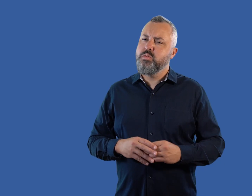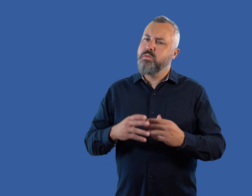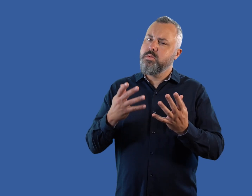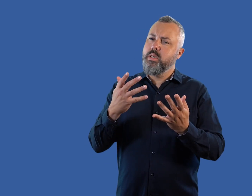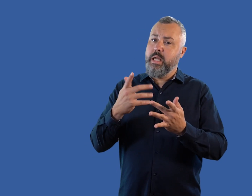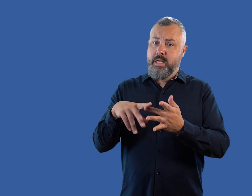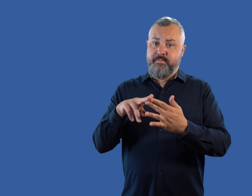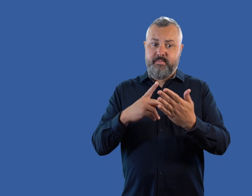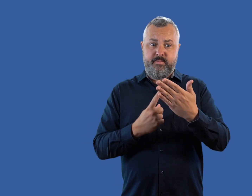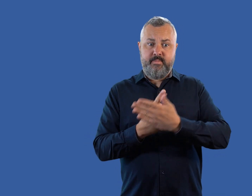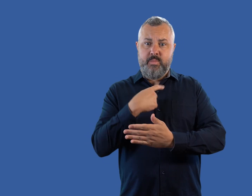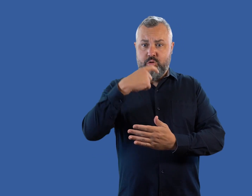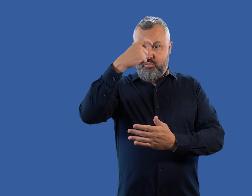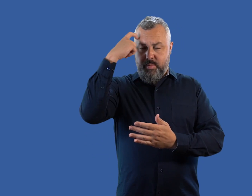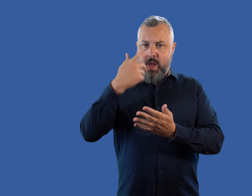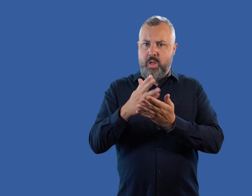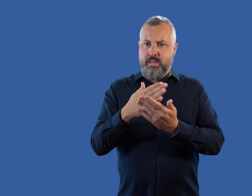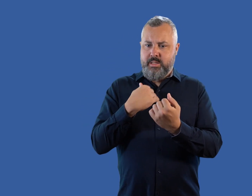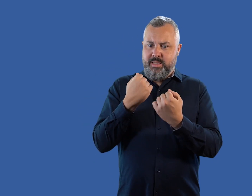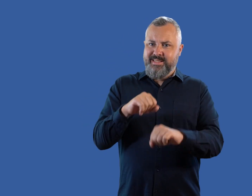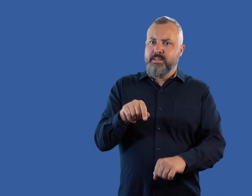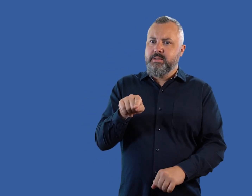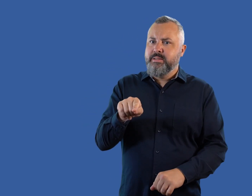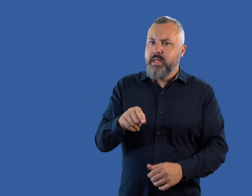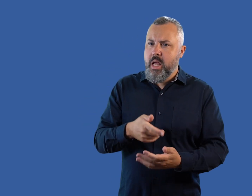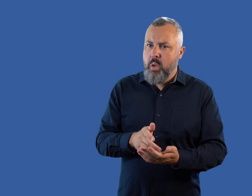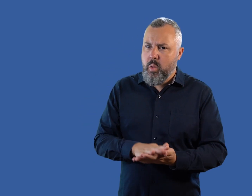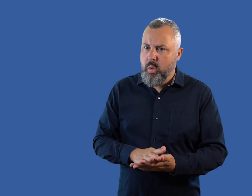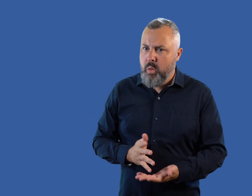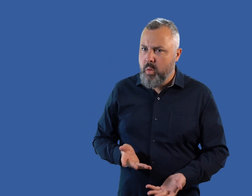So, how can I prevent this from happening if I experience trauma?